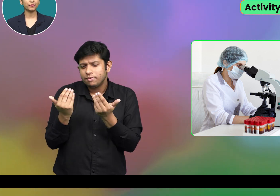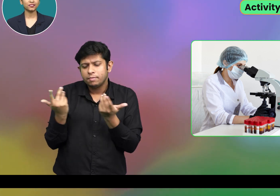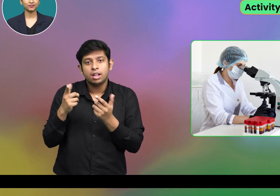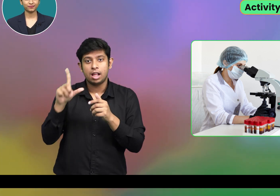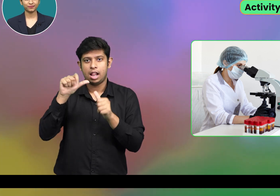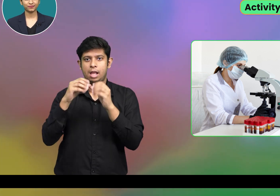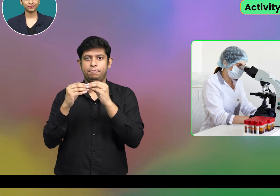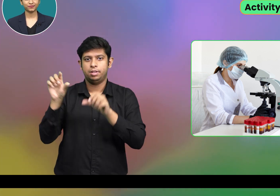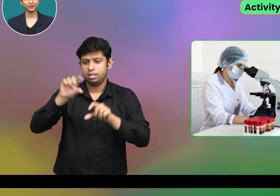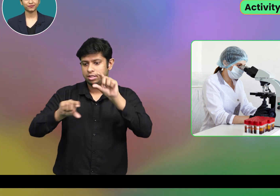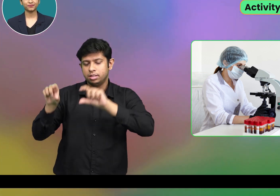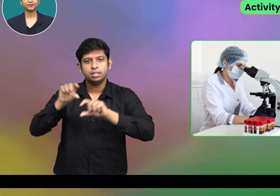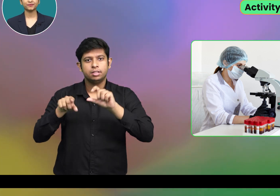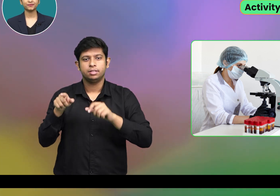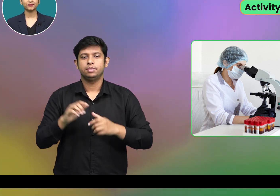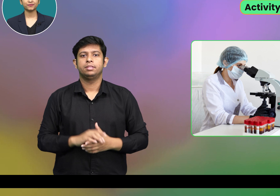lab.